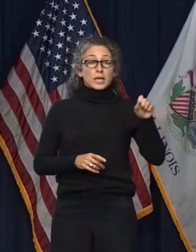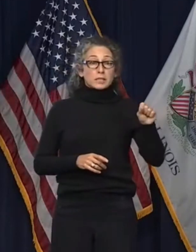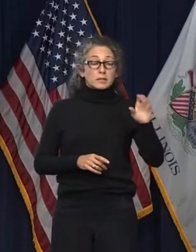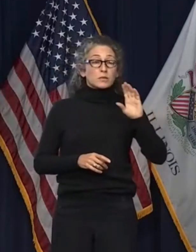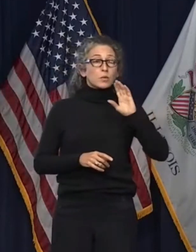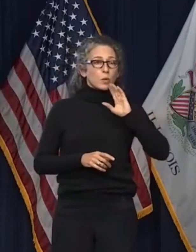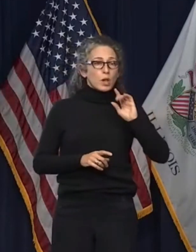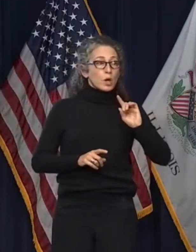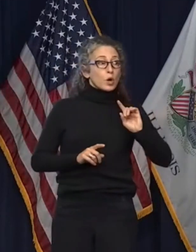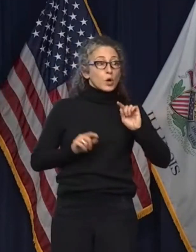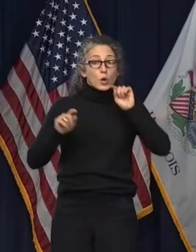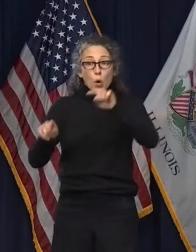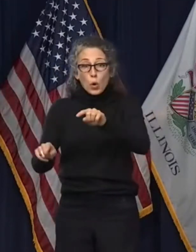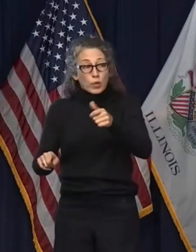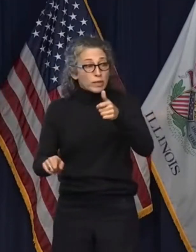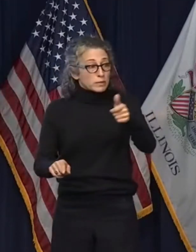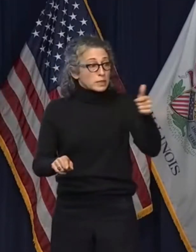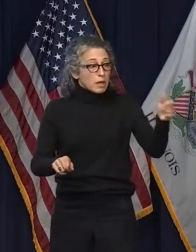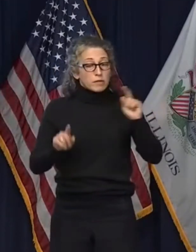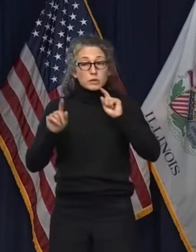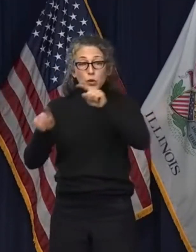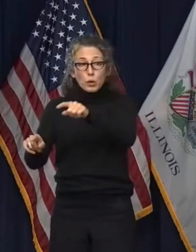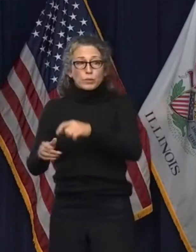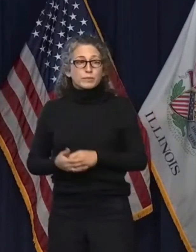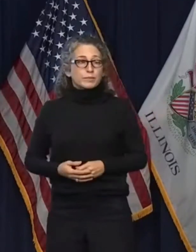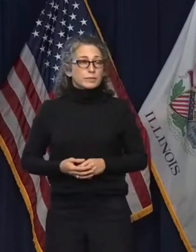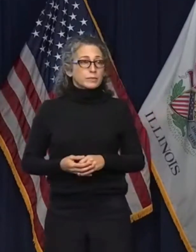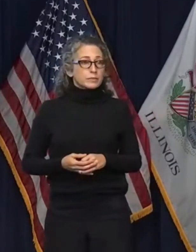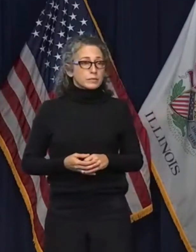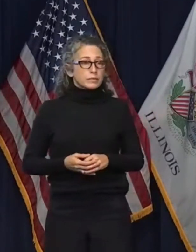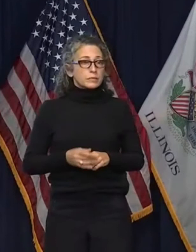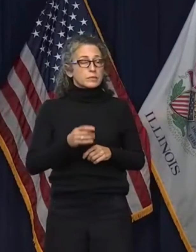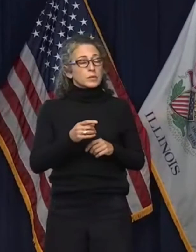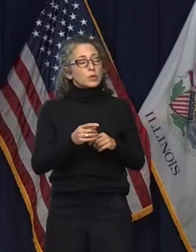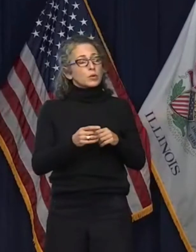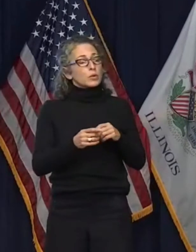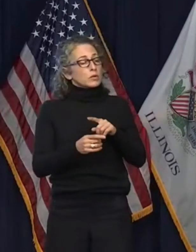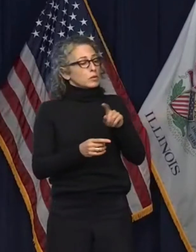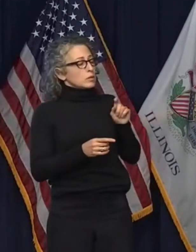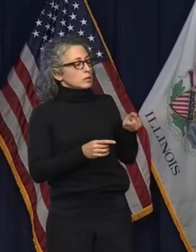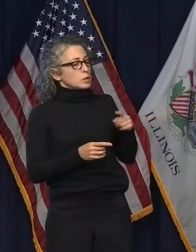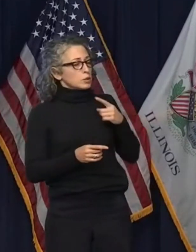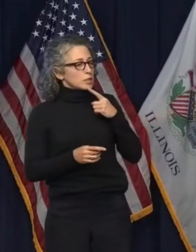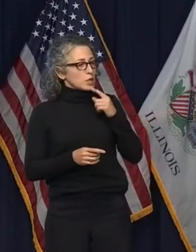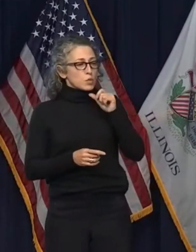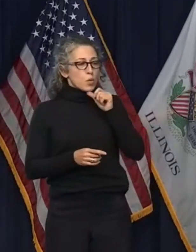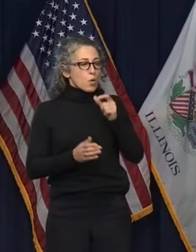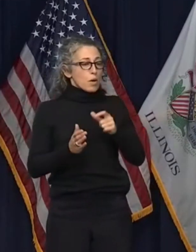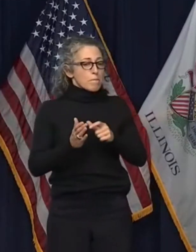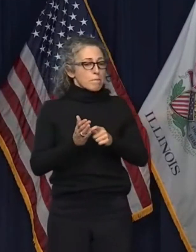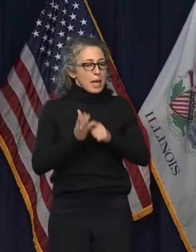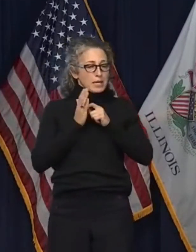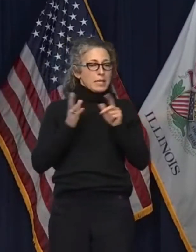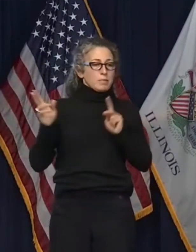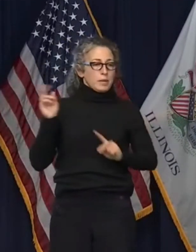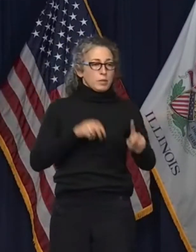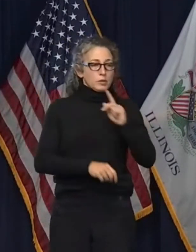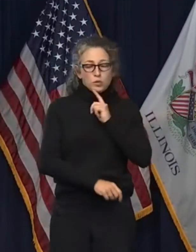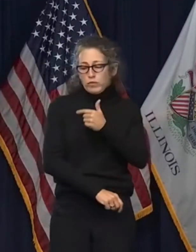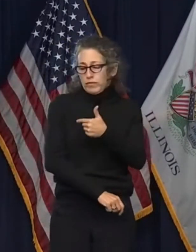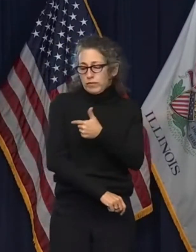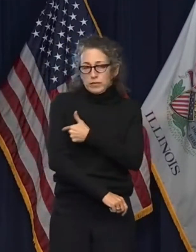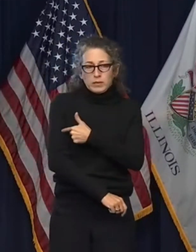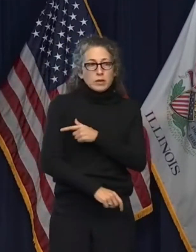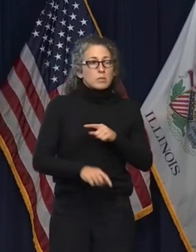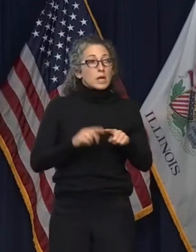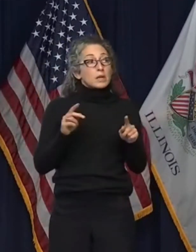to the long-term care facilities. Governor, you have indicated that you're not going to be mandating vaccines for individuals, but what about those who work